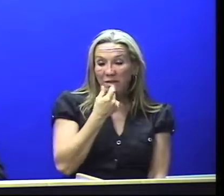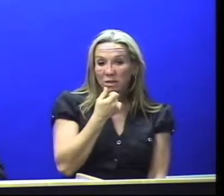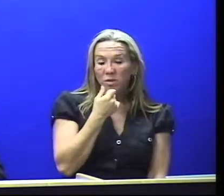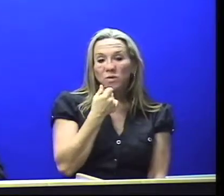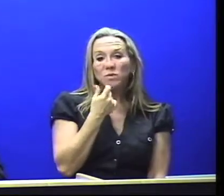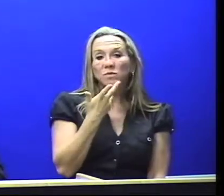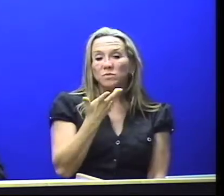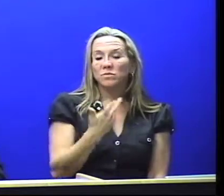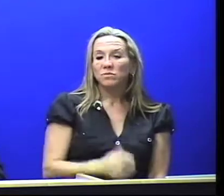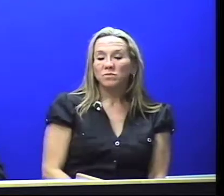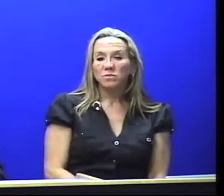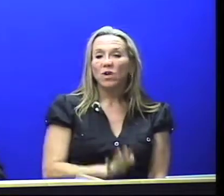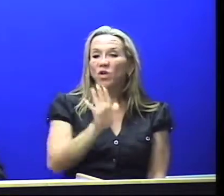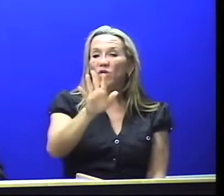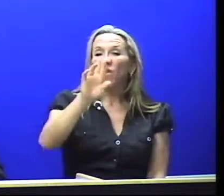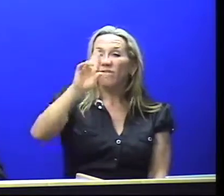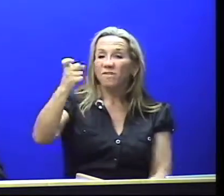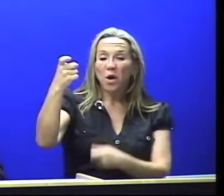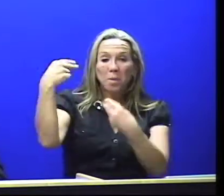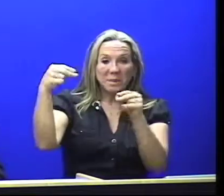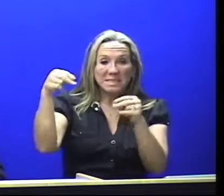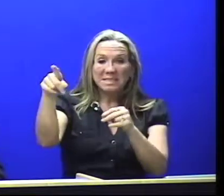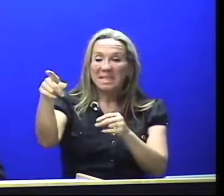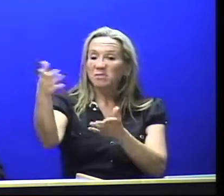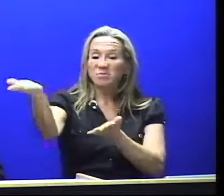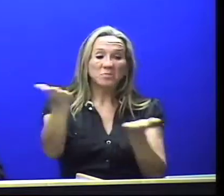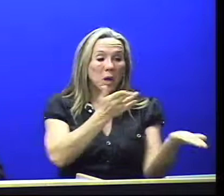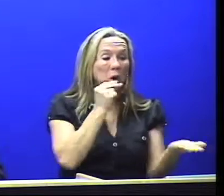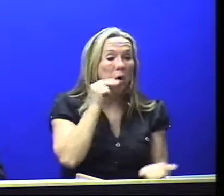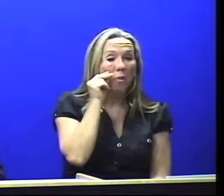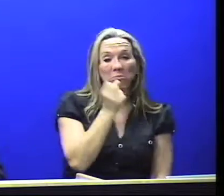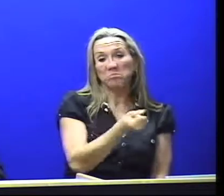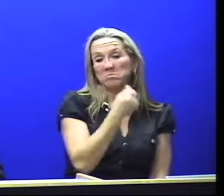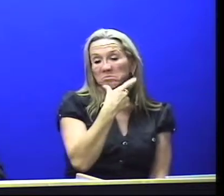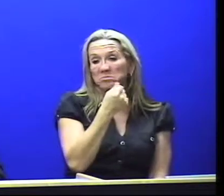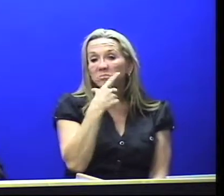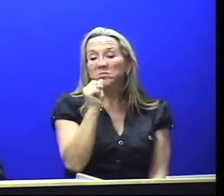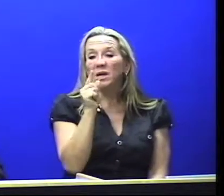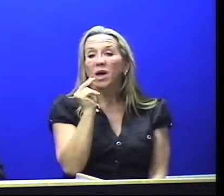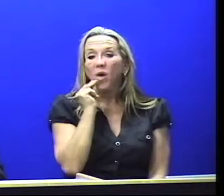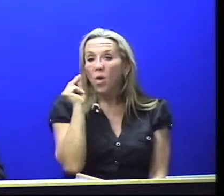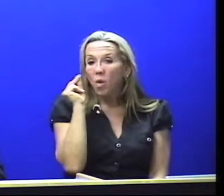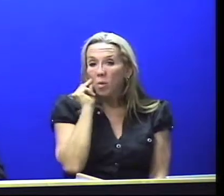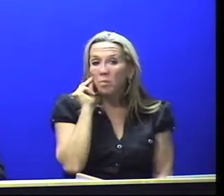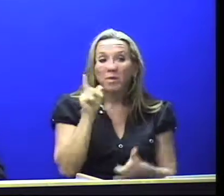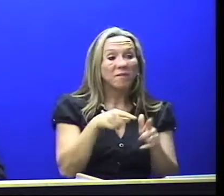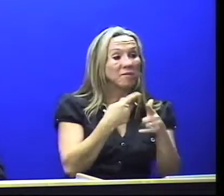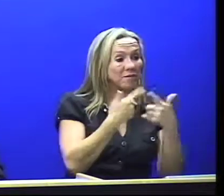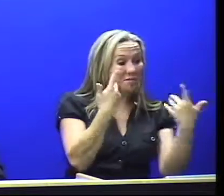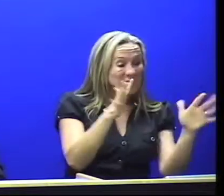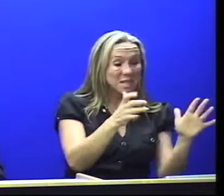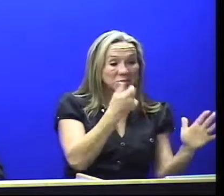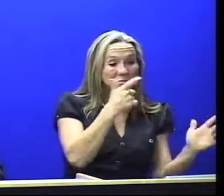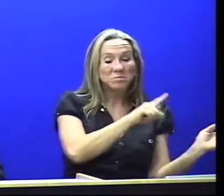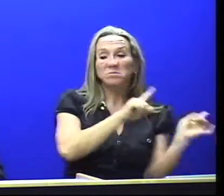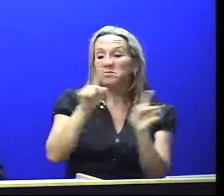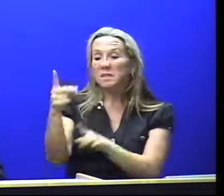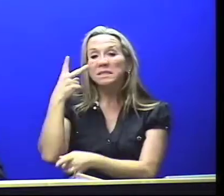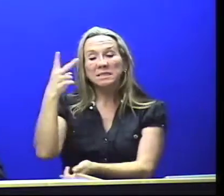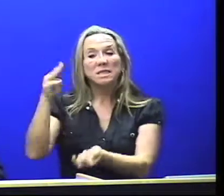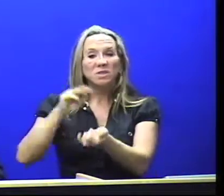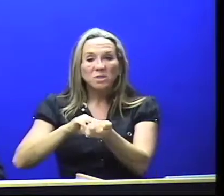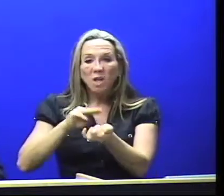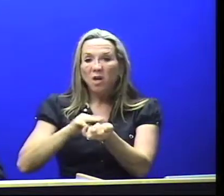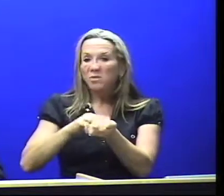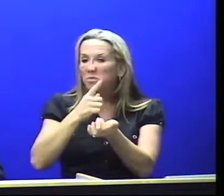at your pharmacy and bring it home, and you'd then take the pills and then come back and see the doctor after a number